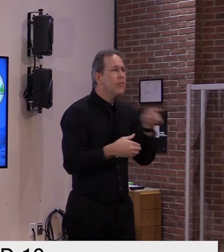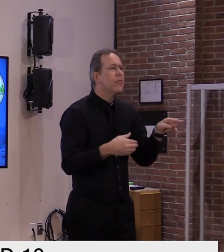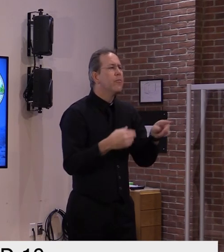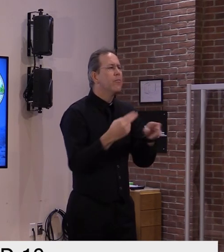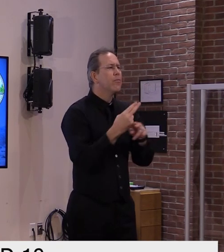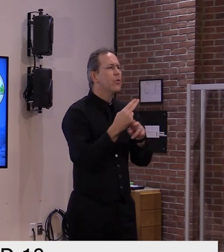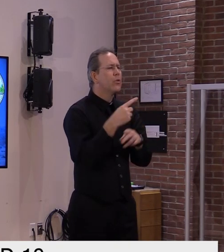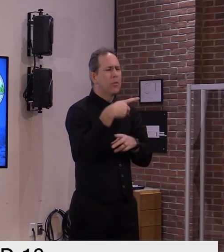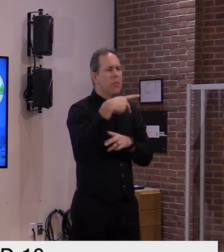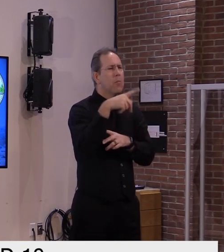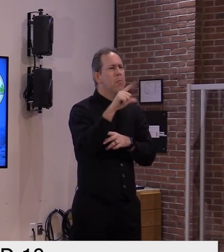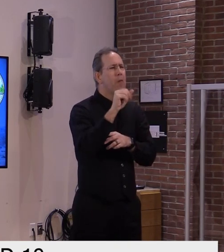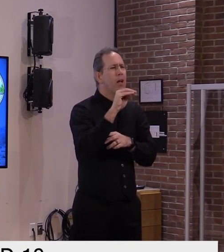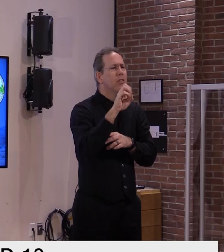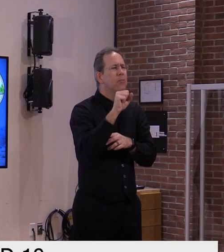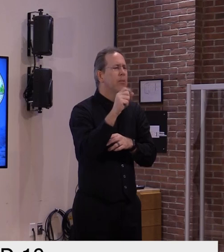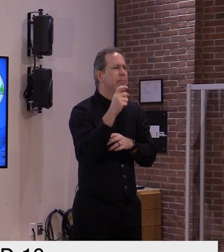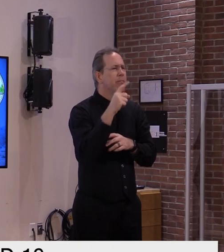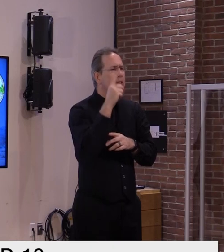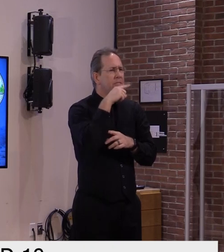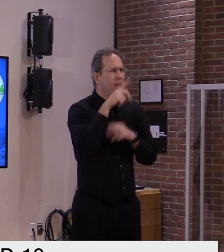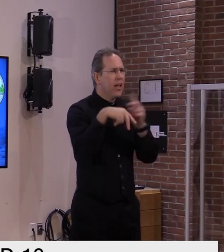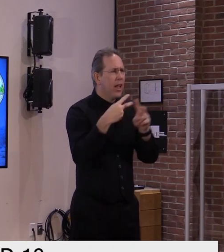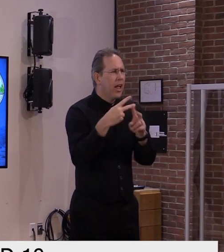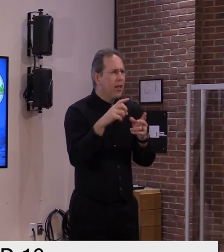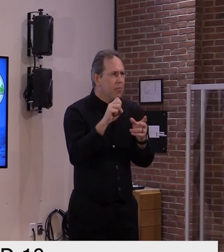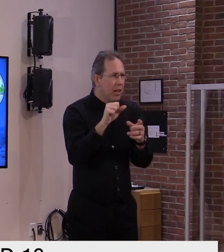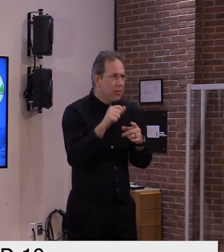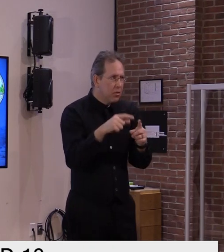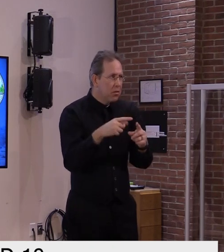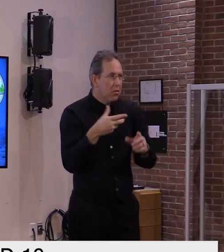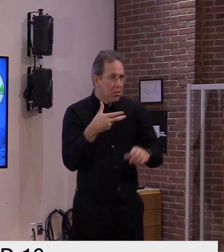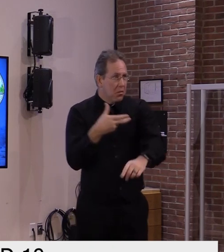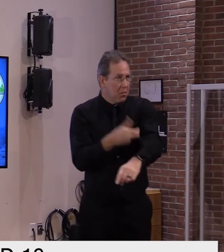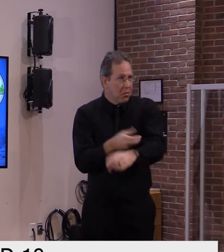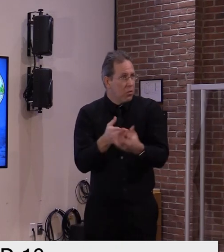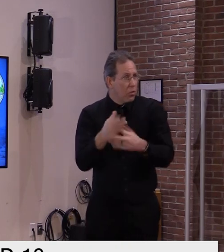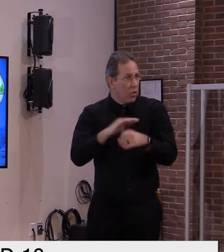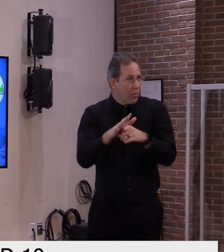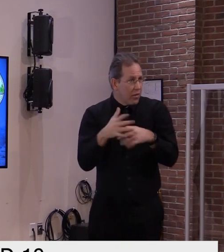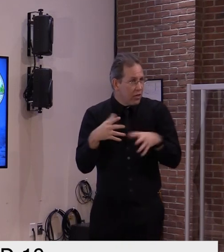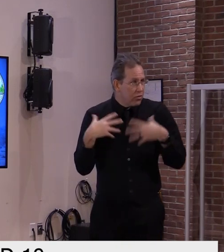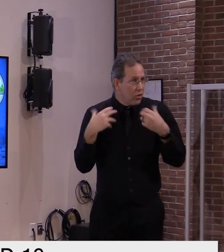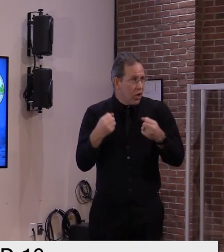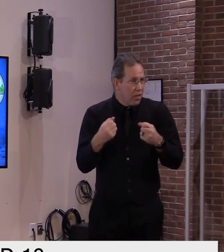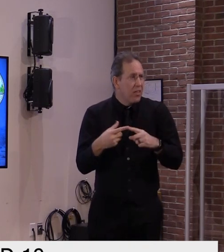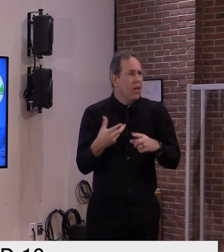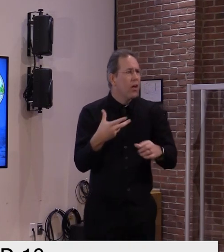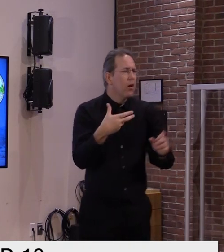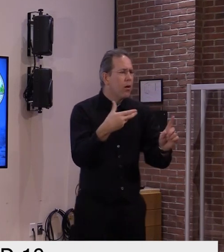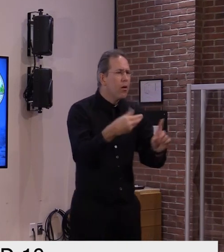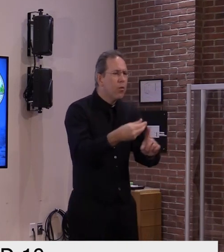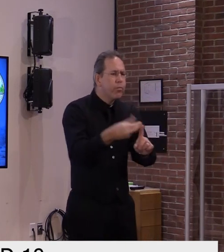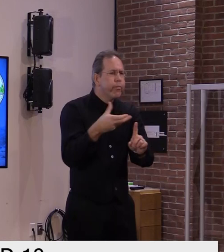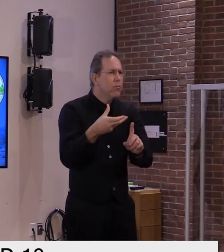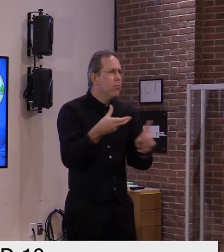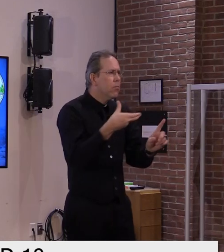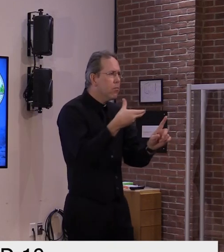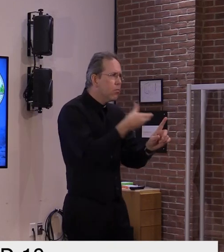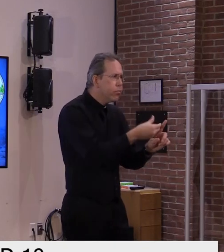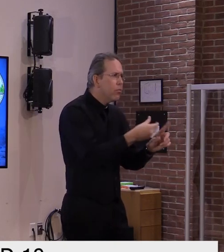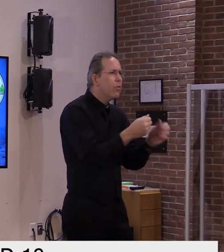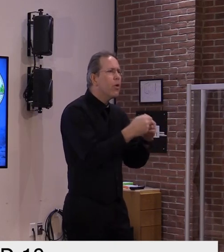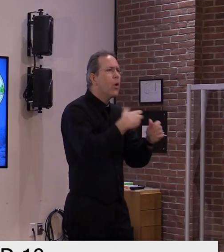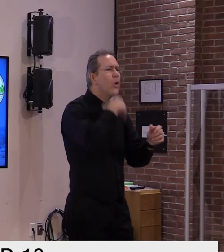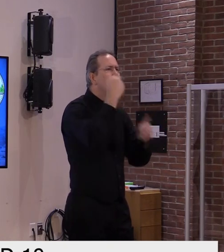in older patients with mild COVID disease. This is so-called convalescent plasma,